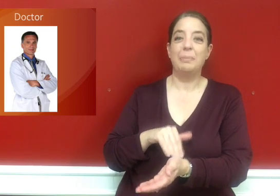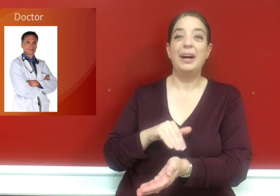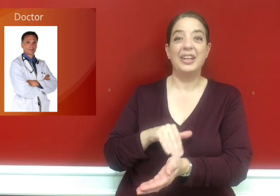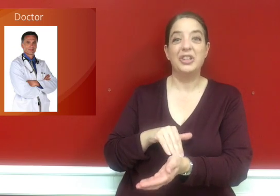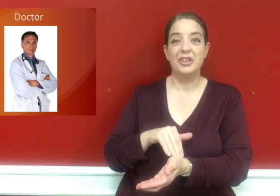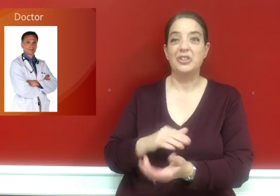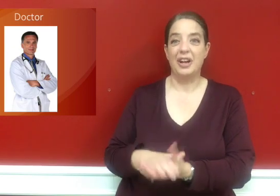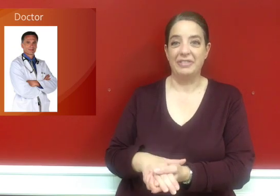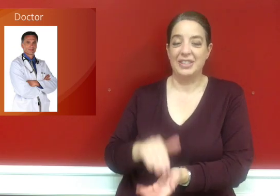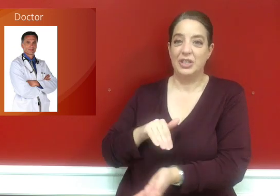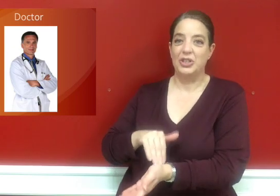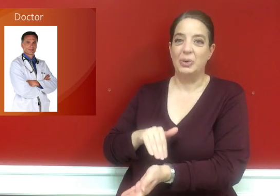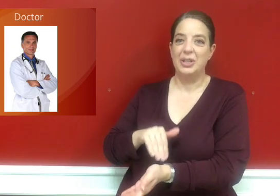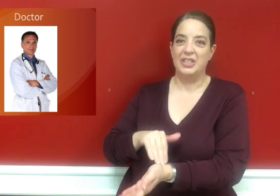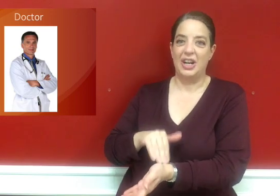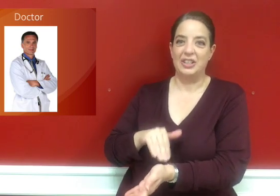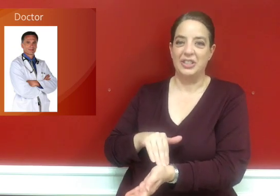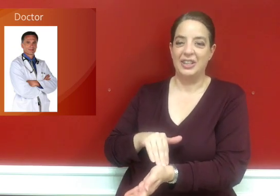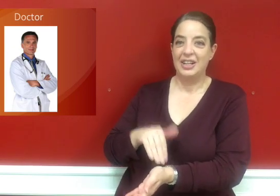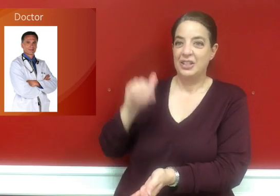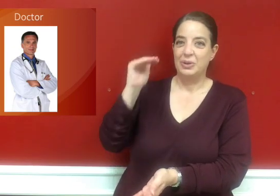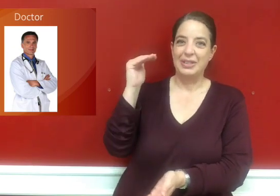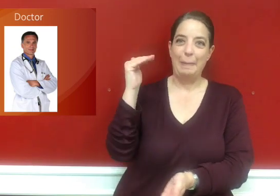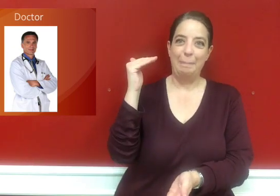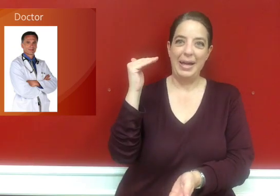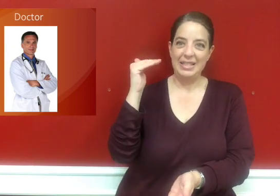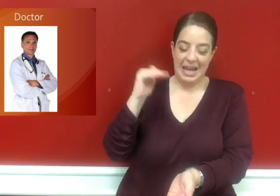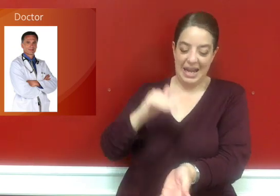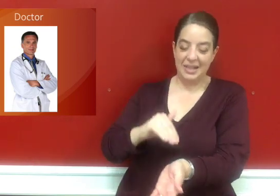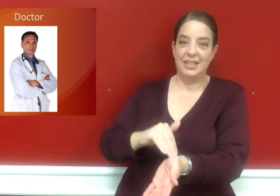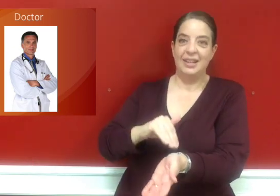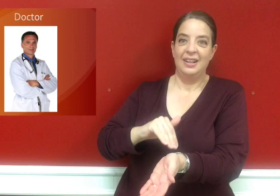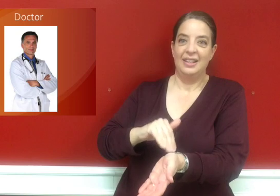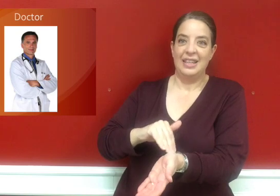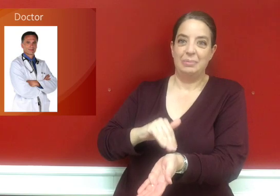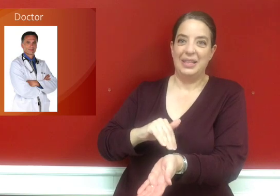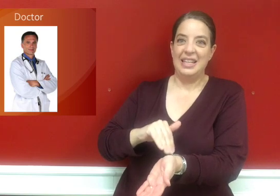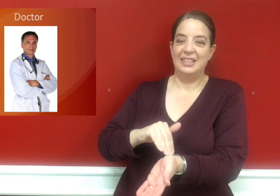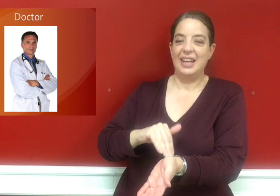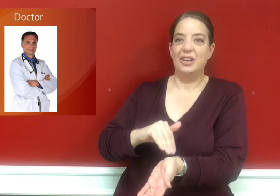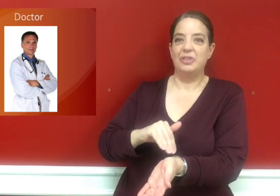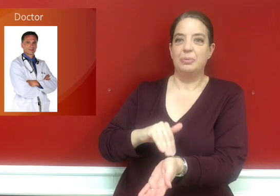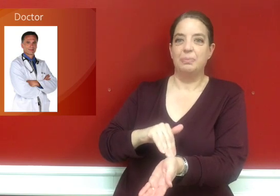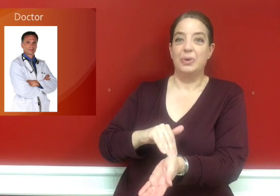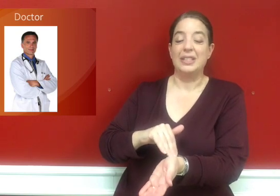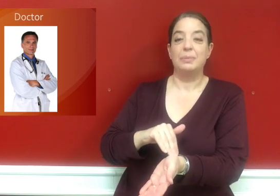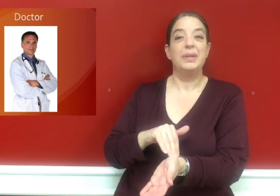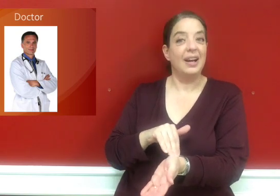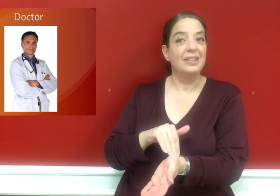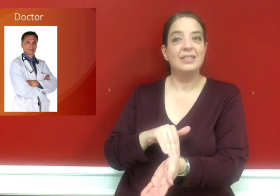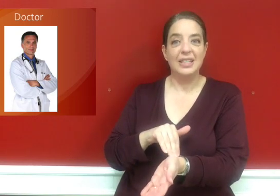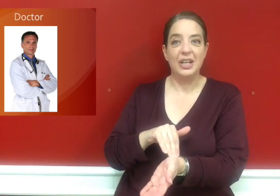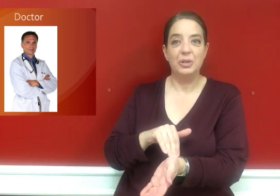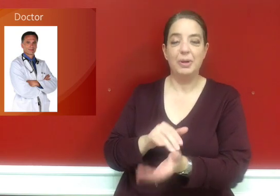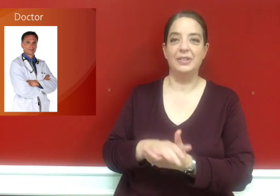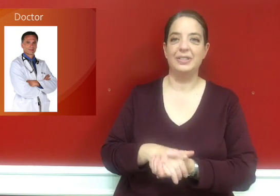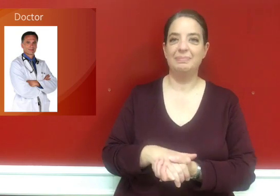about like a doctor's office. So doctor. So it's a bent hand, taps on the inside of your wrist because they take your pulse.